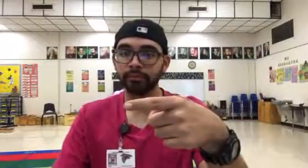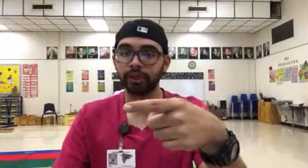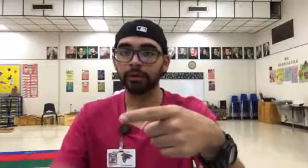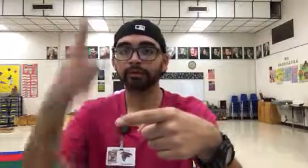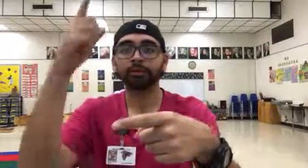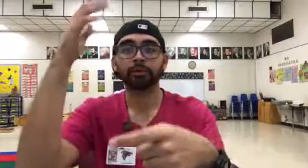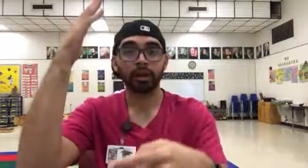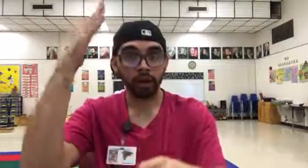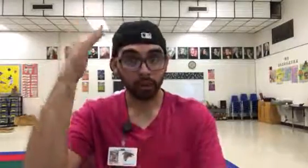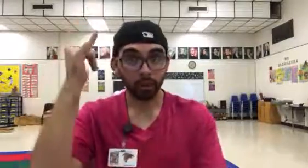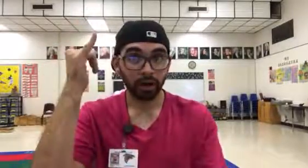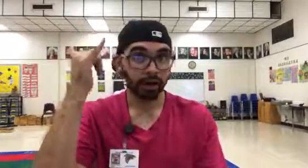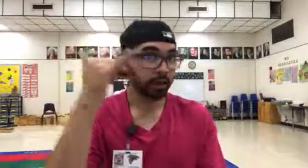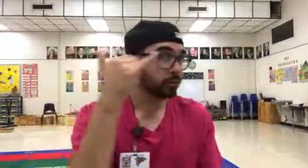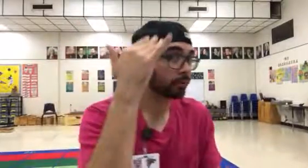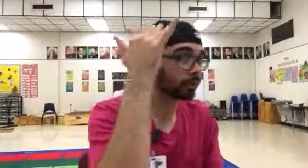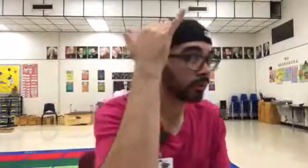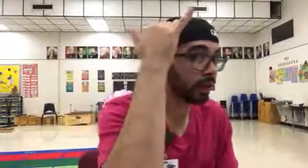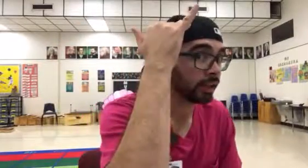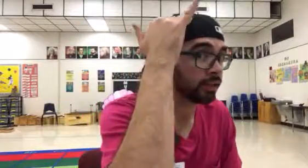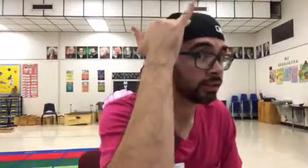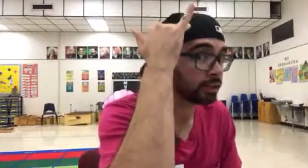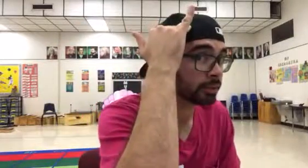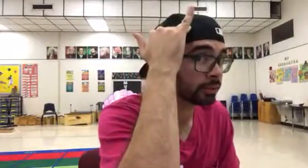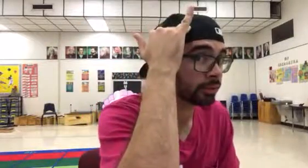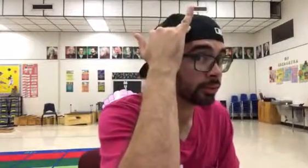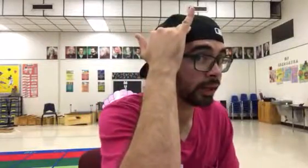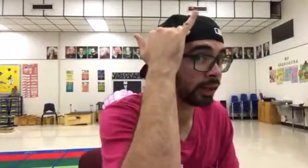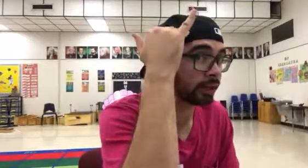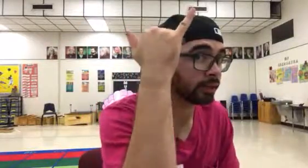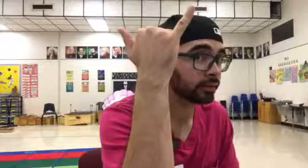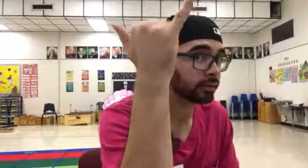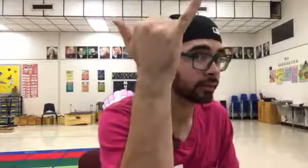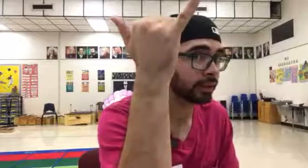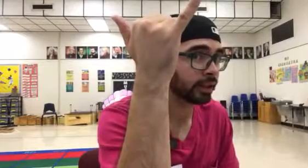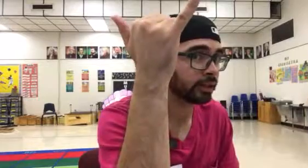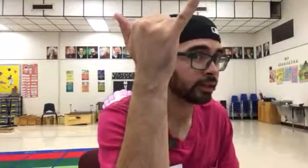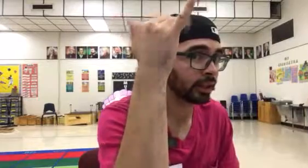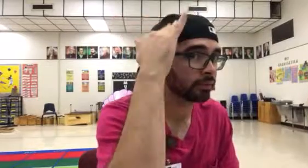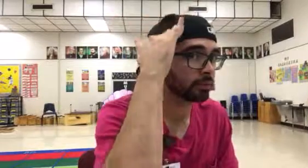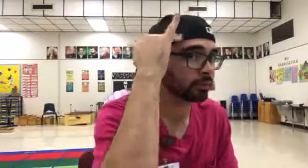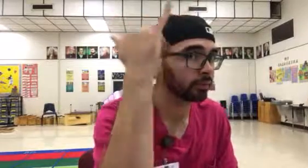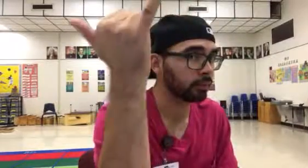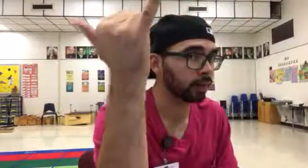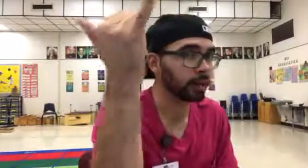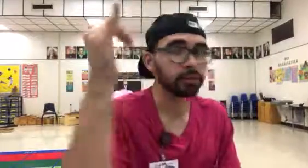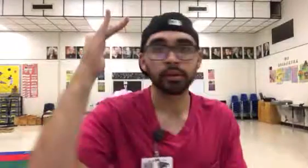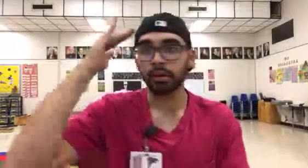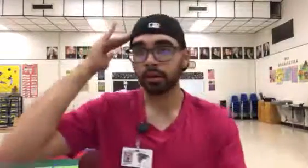Okay, Y, for Y, you're just gonna bring your Y hand from your head down. Y,